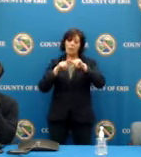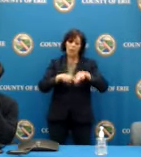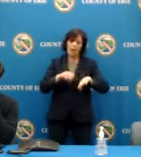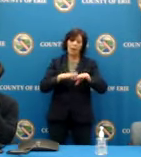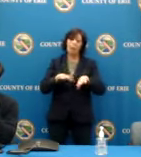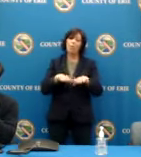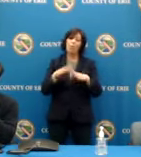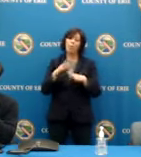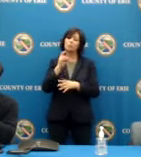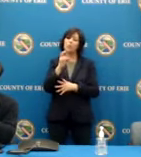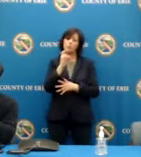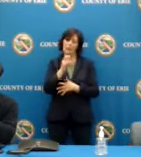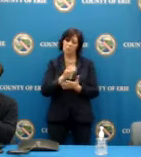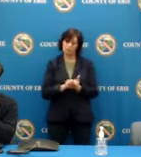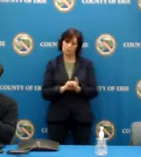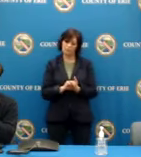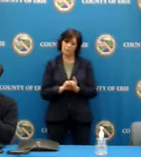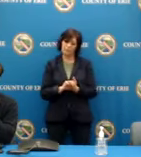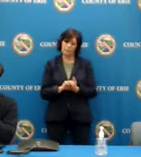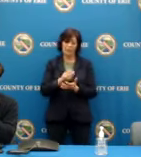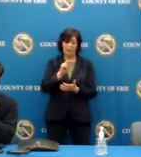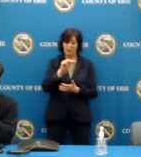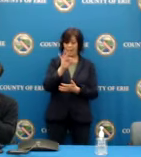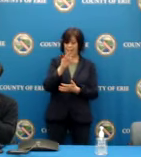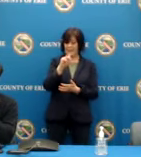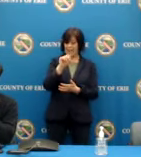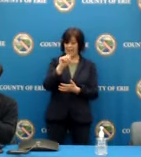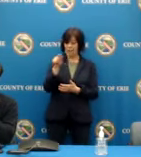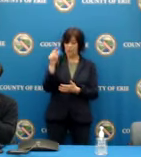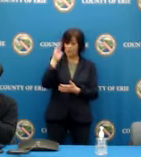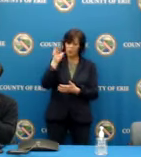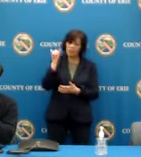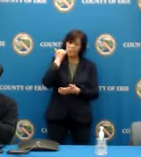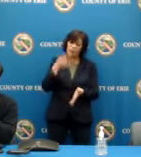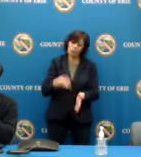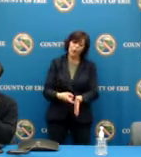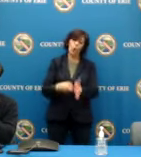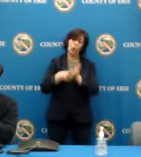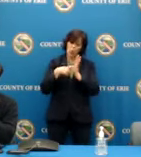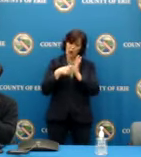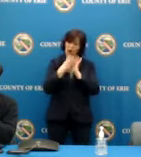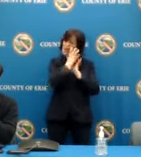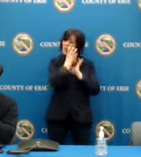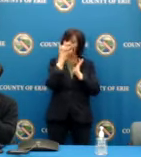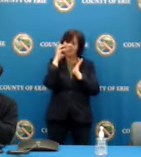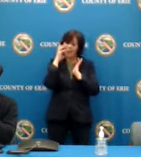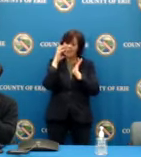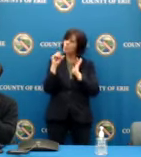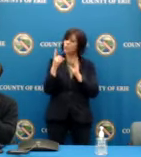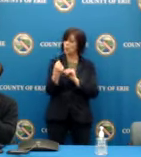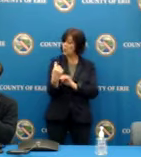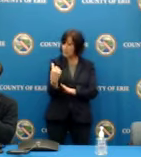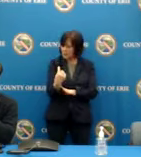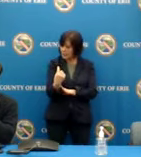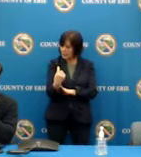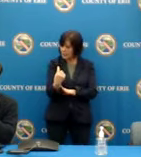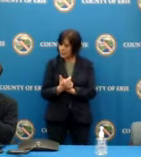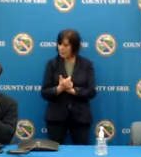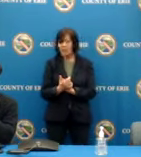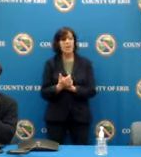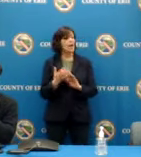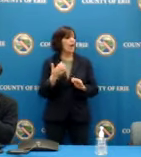Do you know if the NFTA is requiring passengers at this point to wear masks or take extra steps like that? I